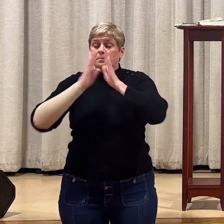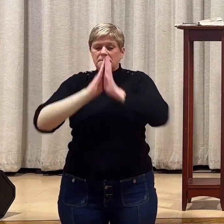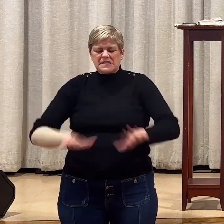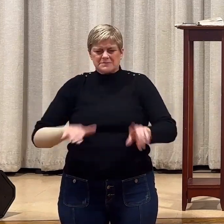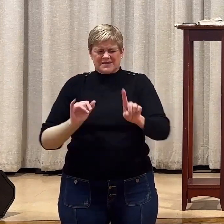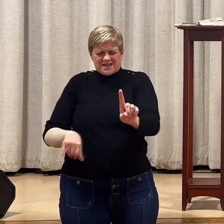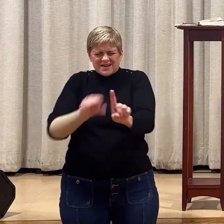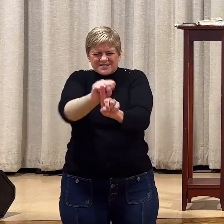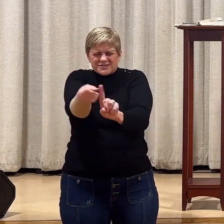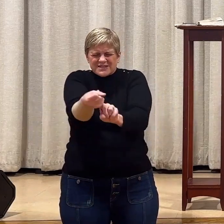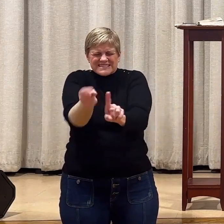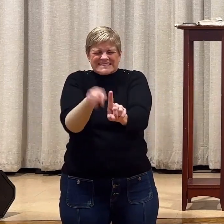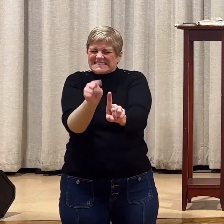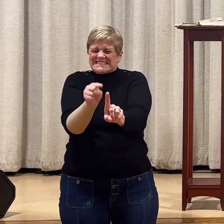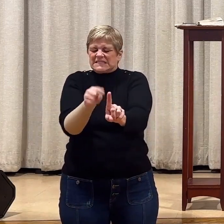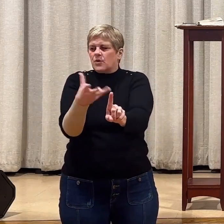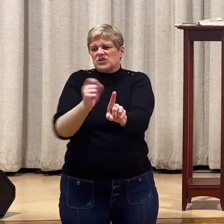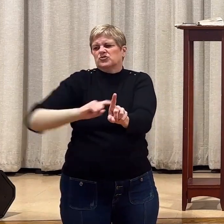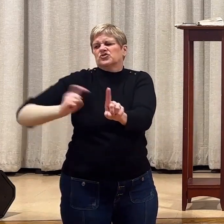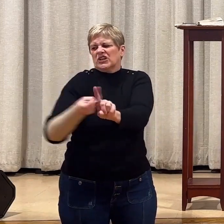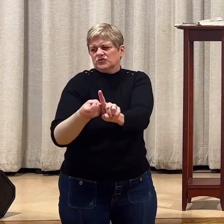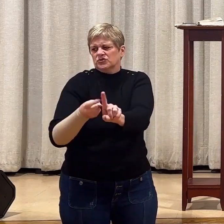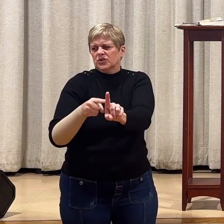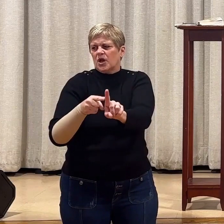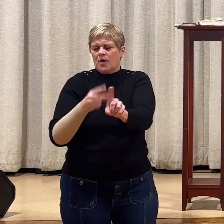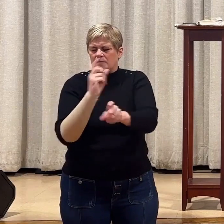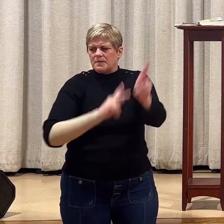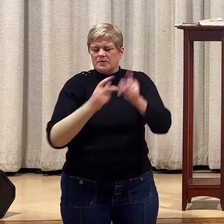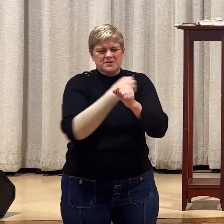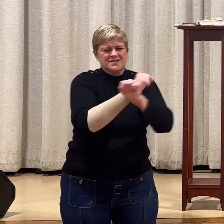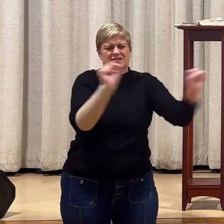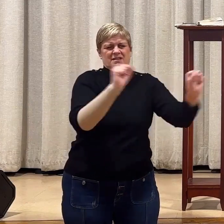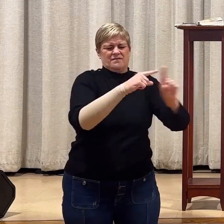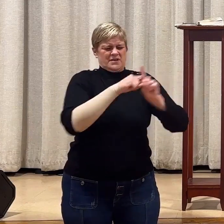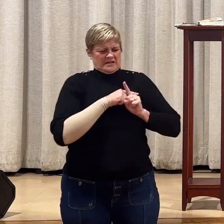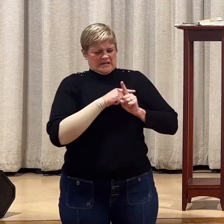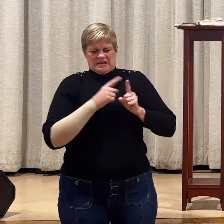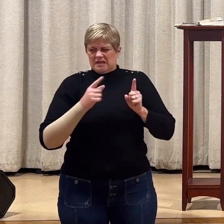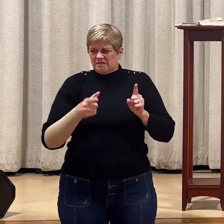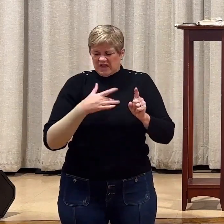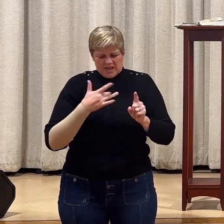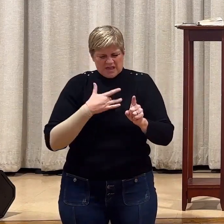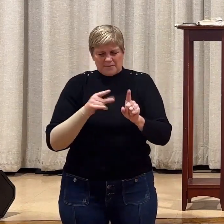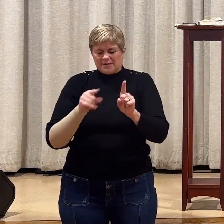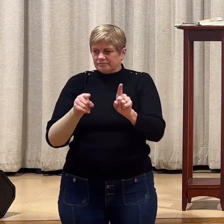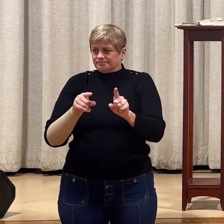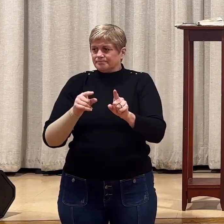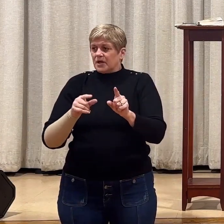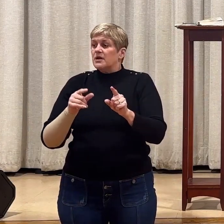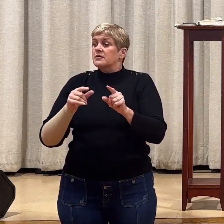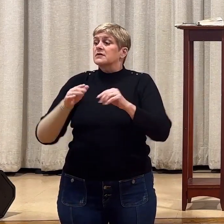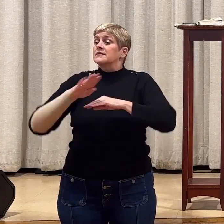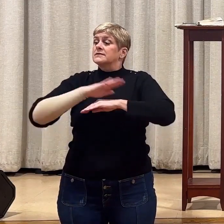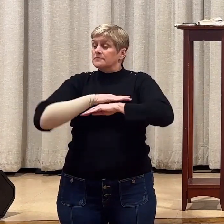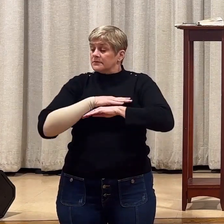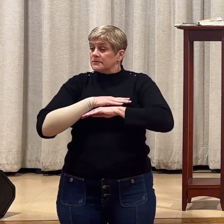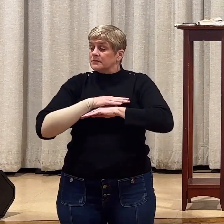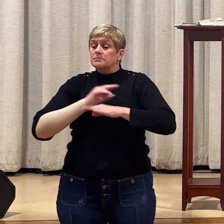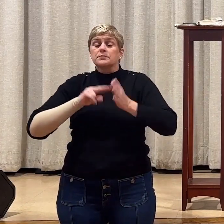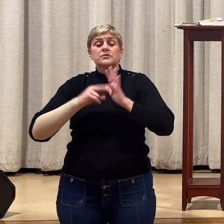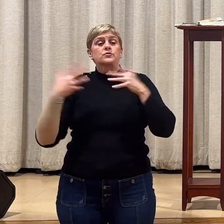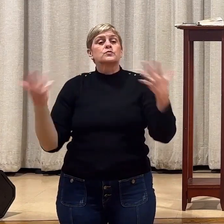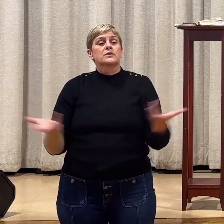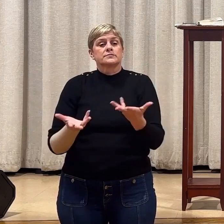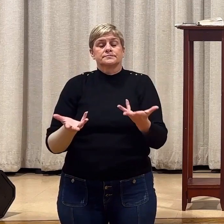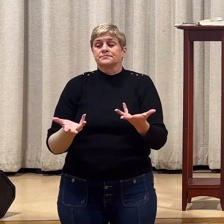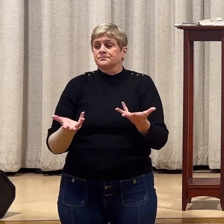circumstances to change, for deliverance, for people to be saved, for things that burden him. But contentment at the end of the day says, the